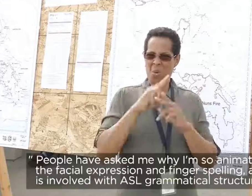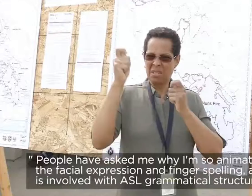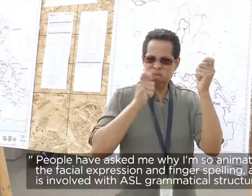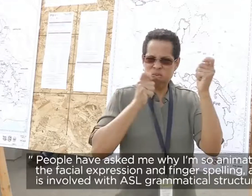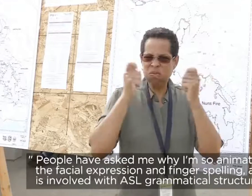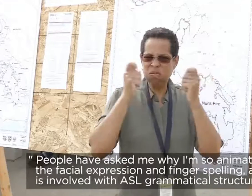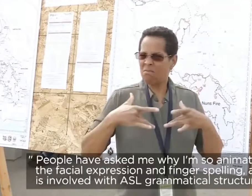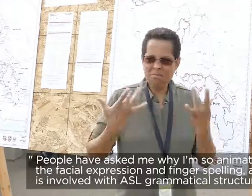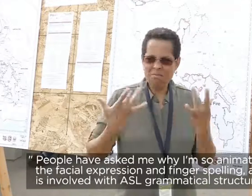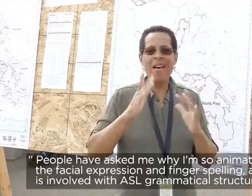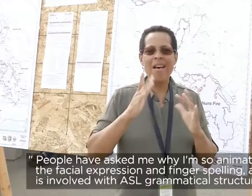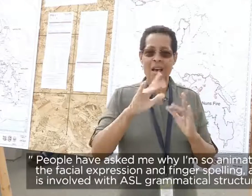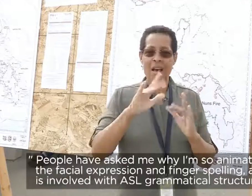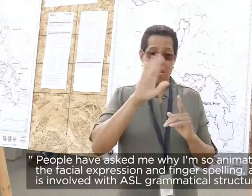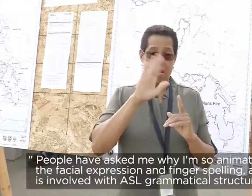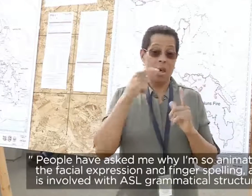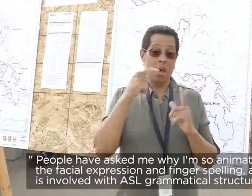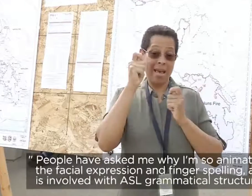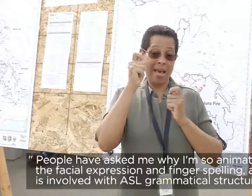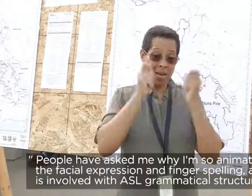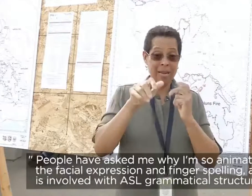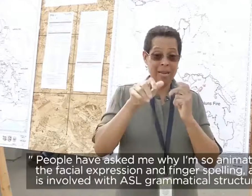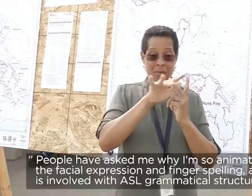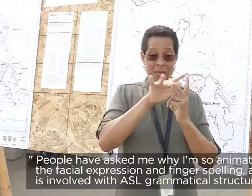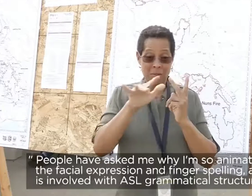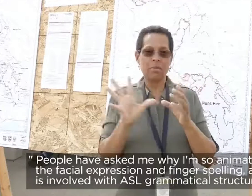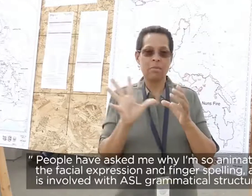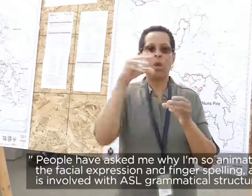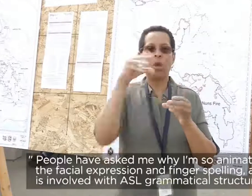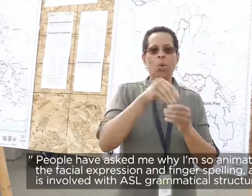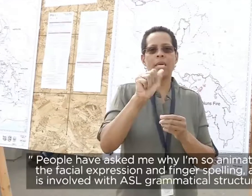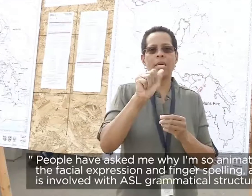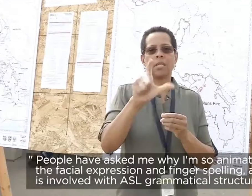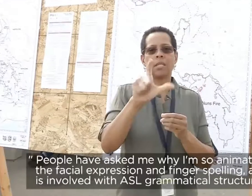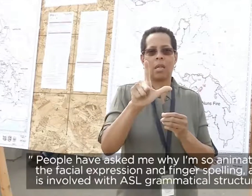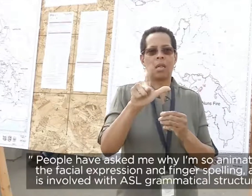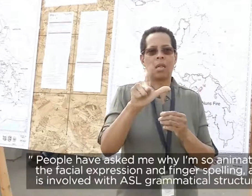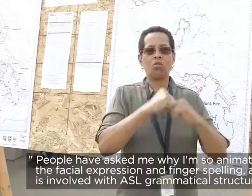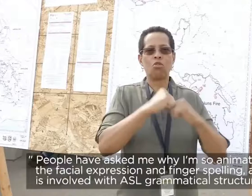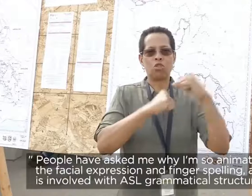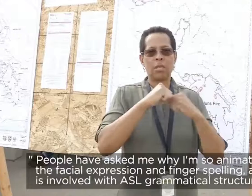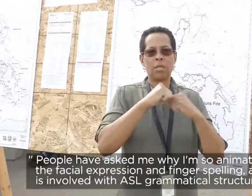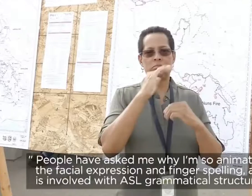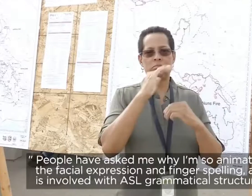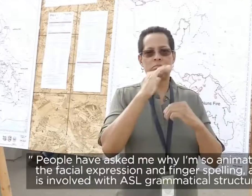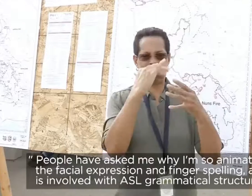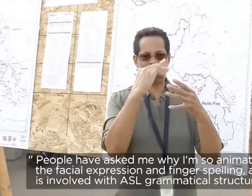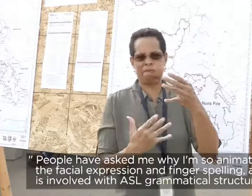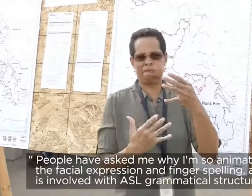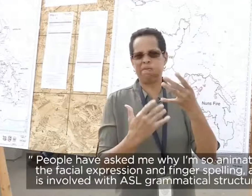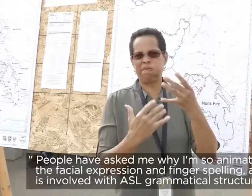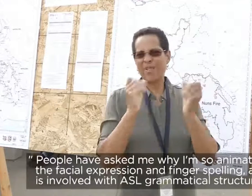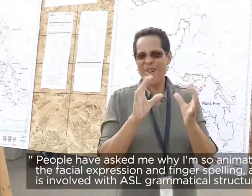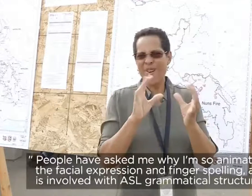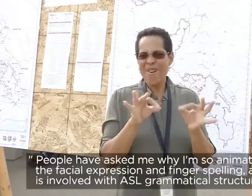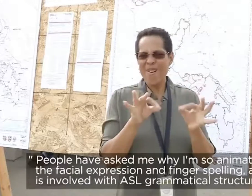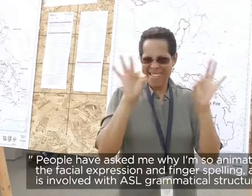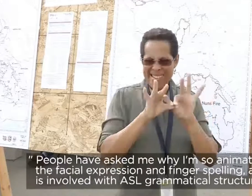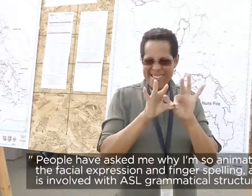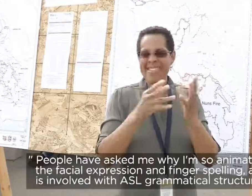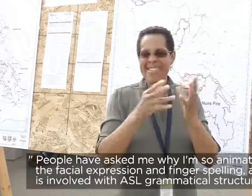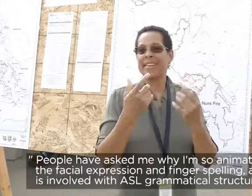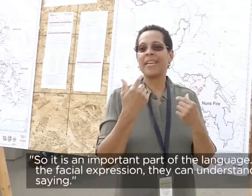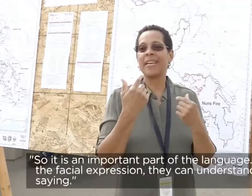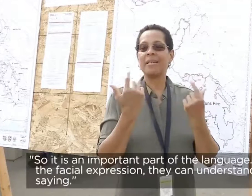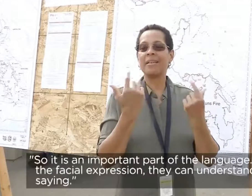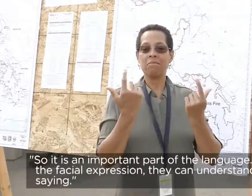People have asked me why I'm so animated, and the facial expression and finger spelling, all of that is involved with ASL